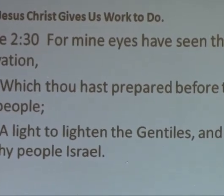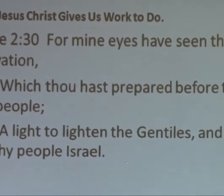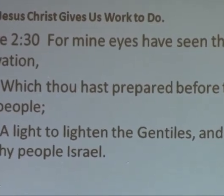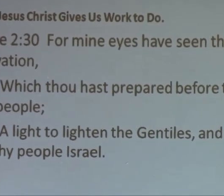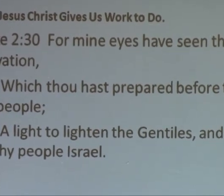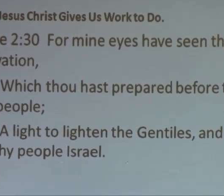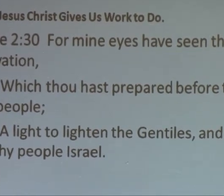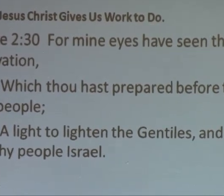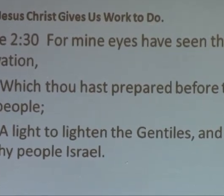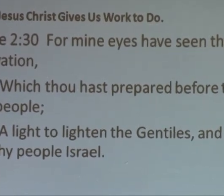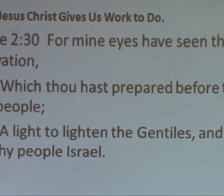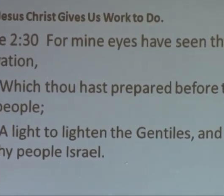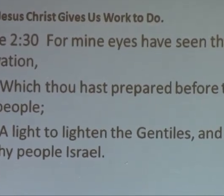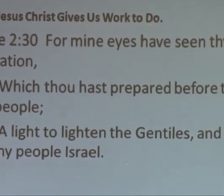Yes.